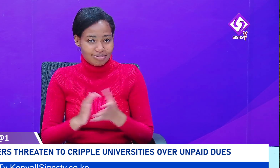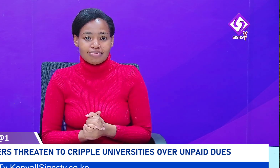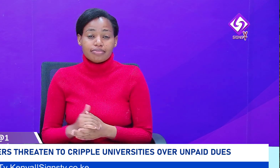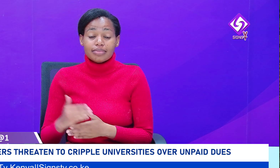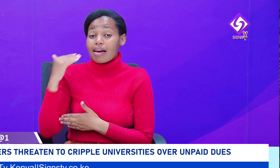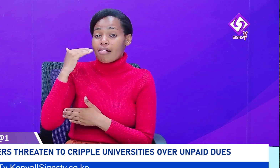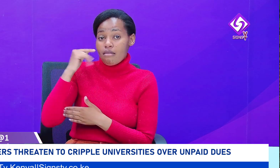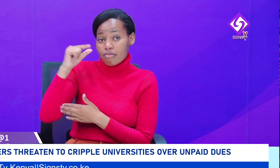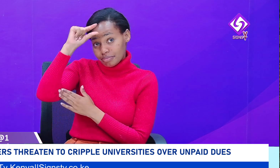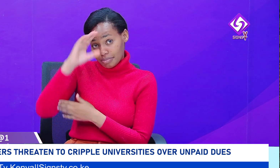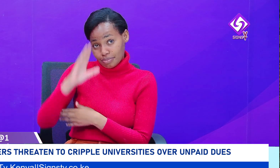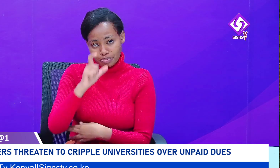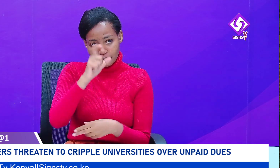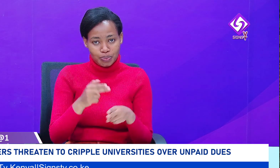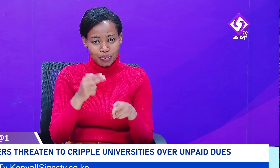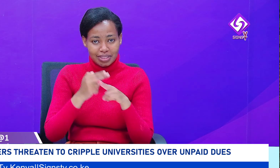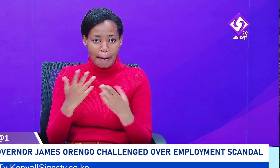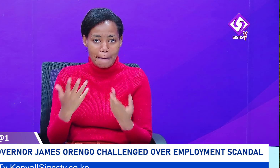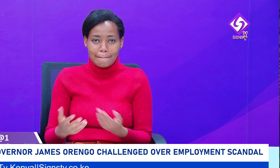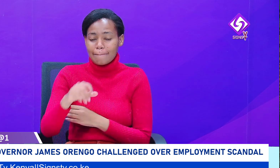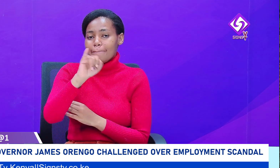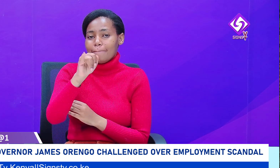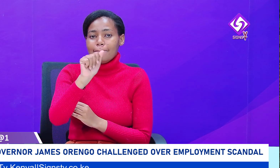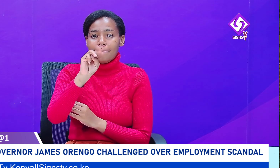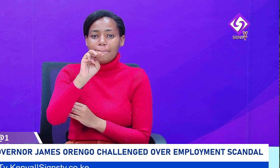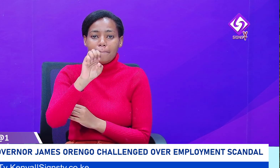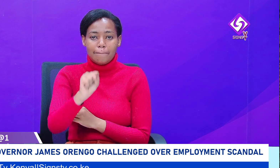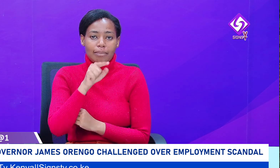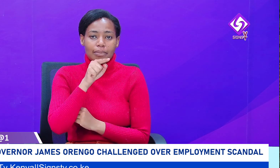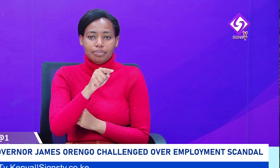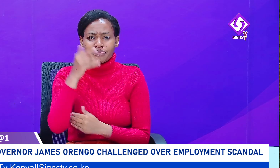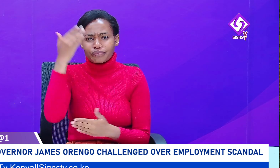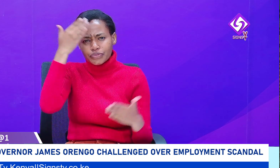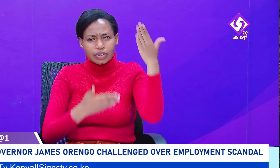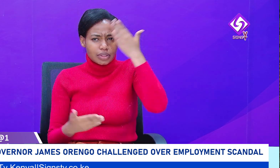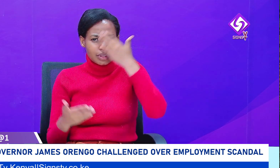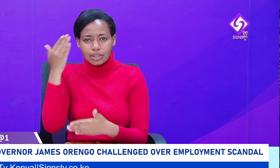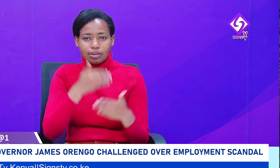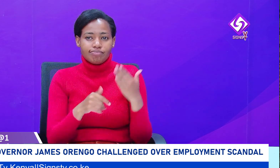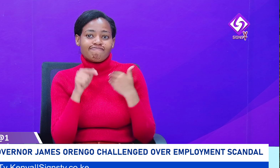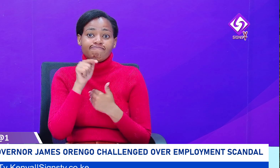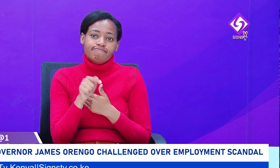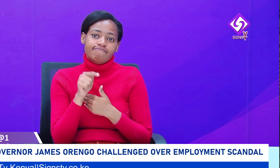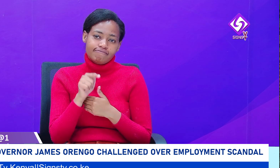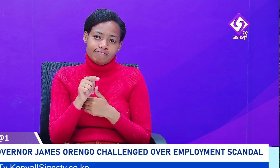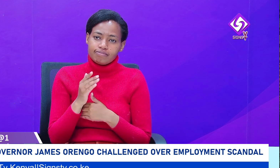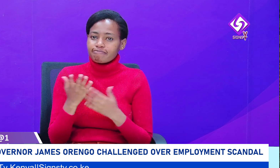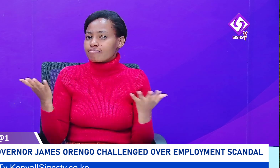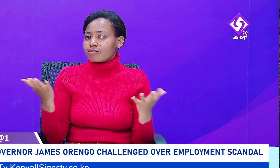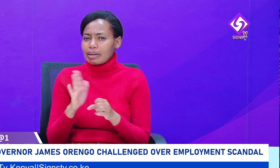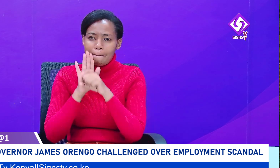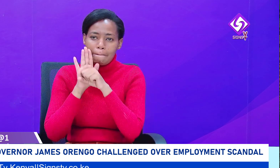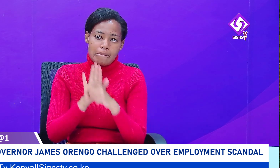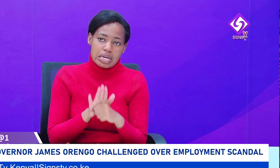On to our last news. Siaya Governor James Orengo is facing mounting pressure to address